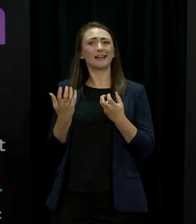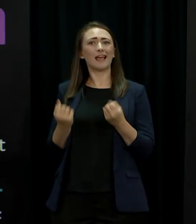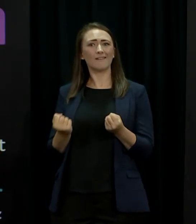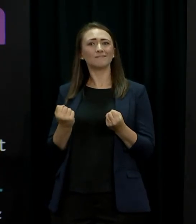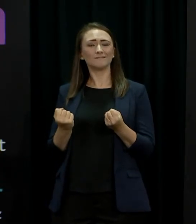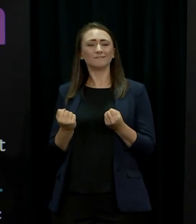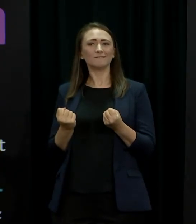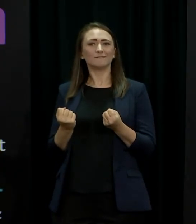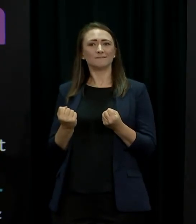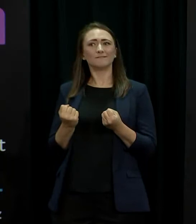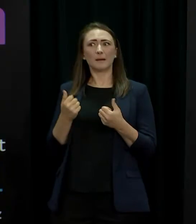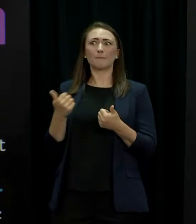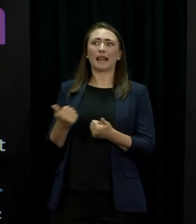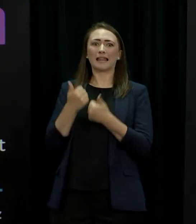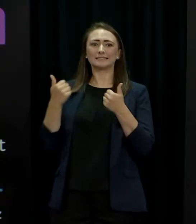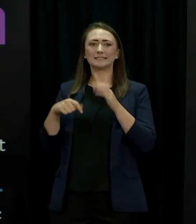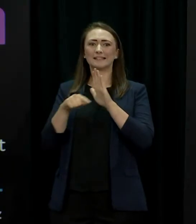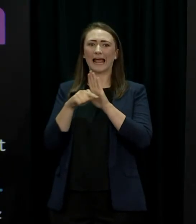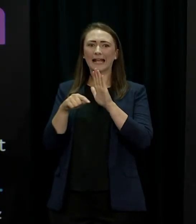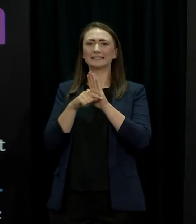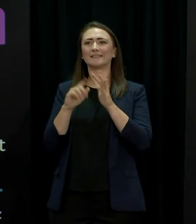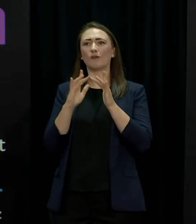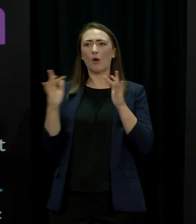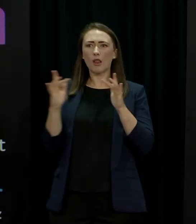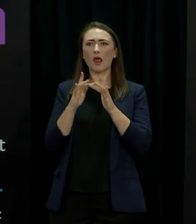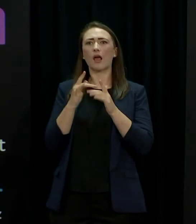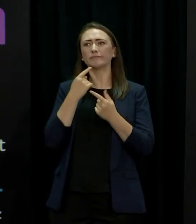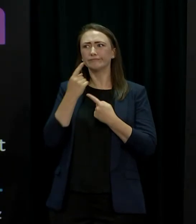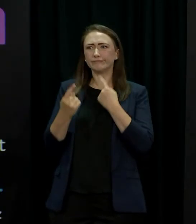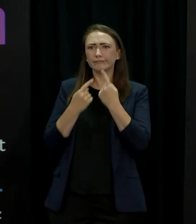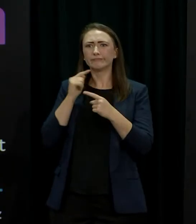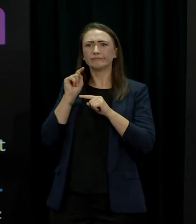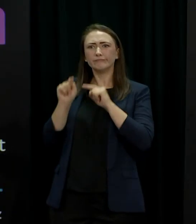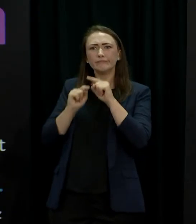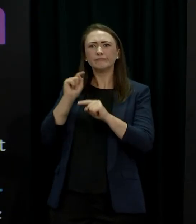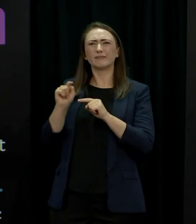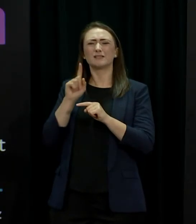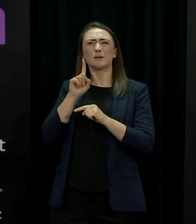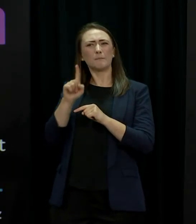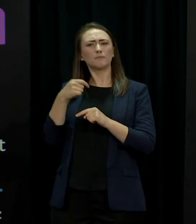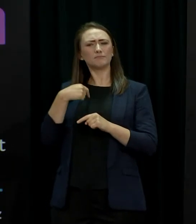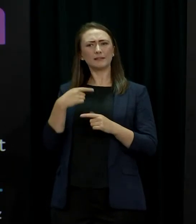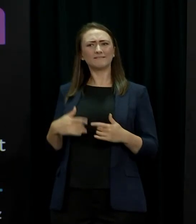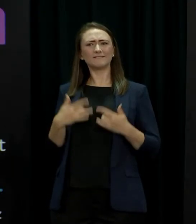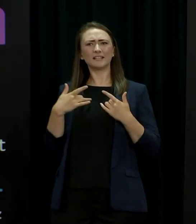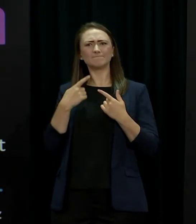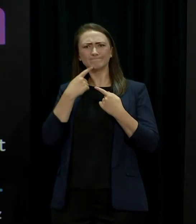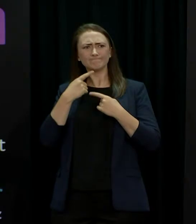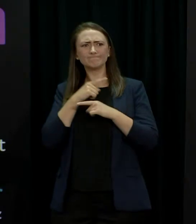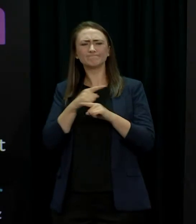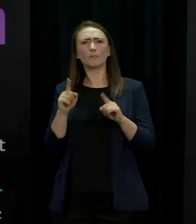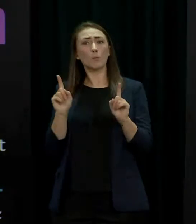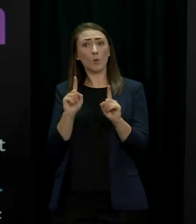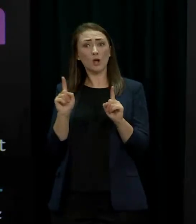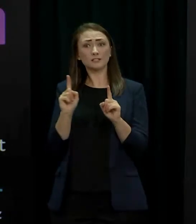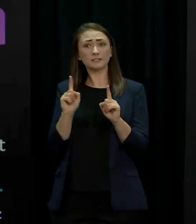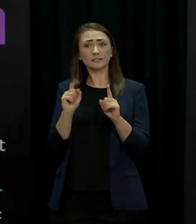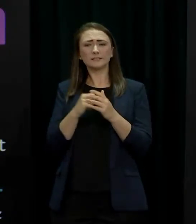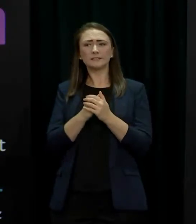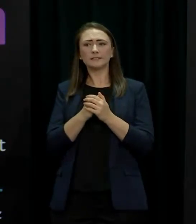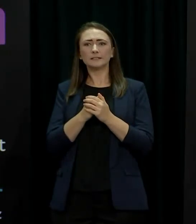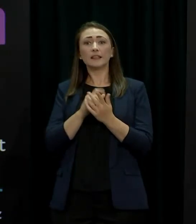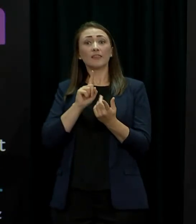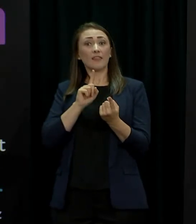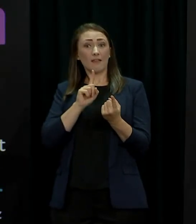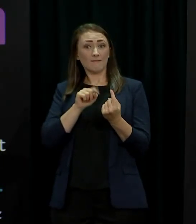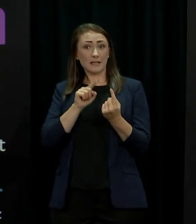gendered. And I just want to put that out here and say that the nature of the feedback I get is